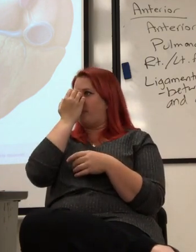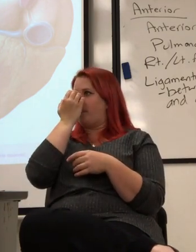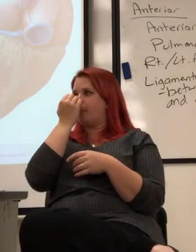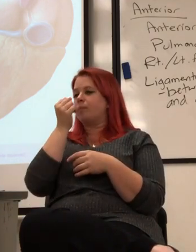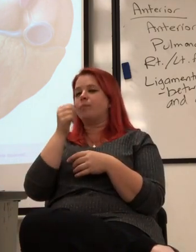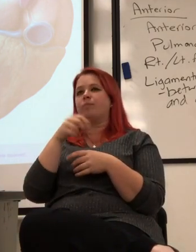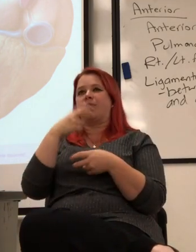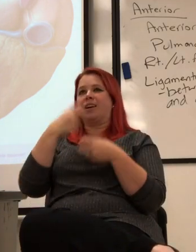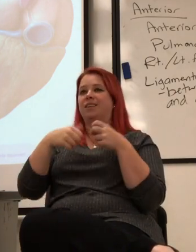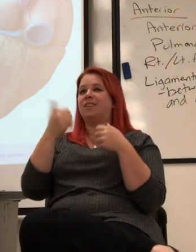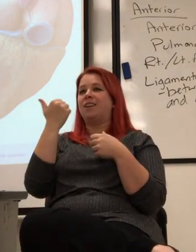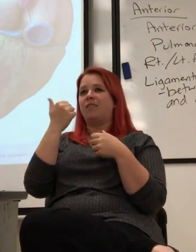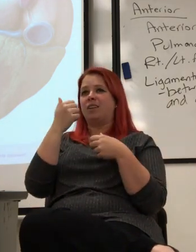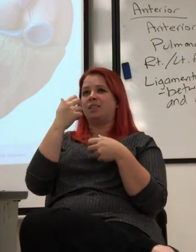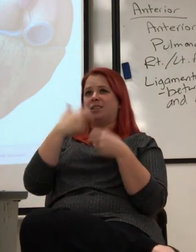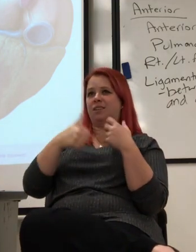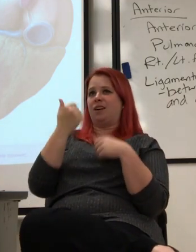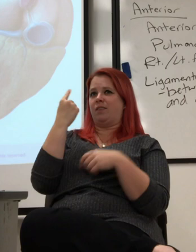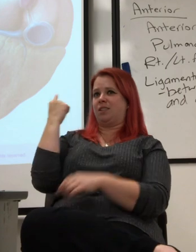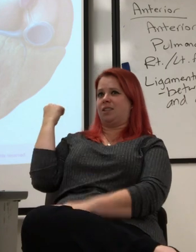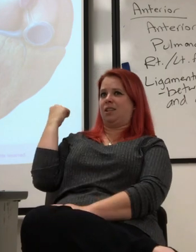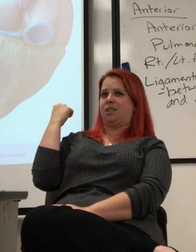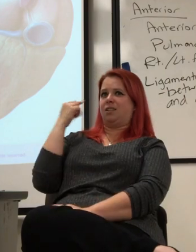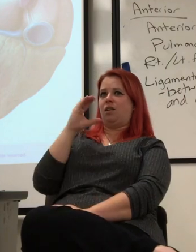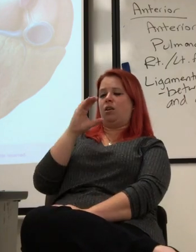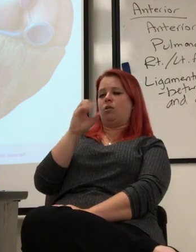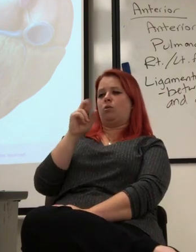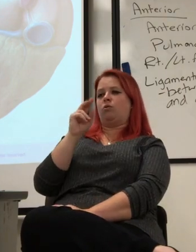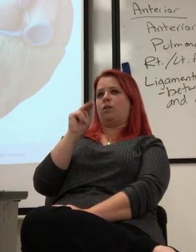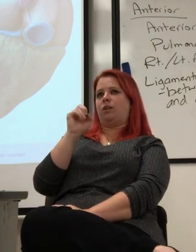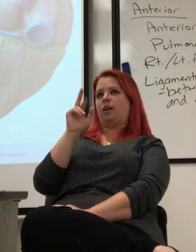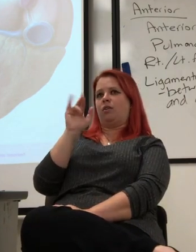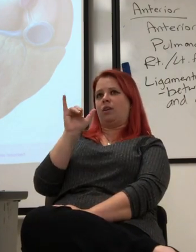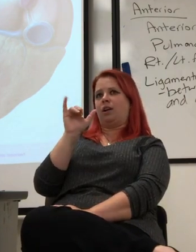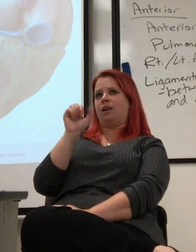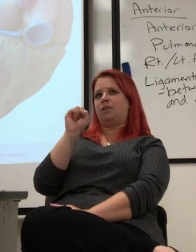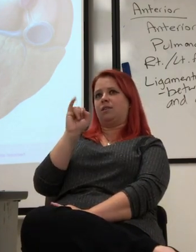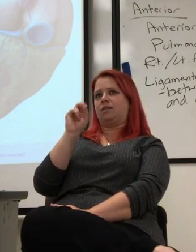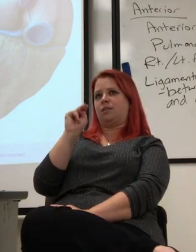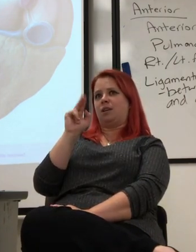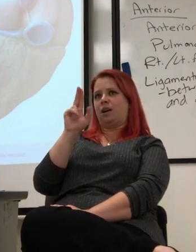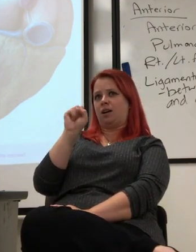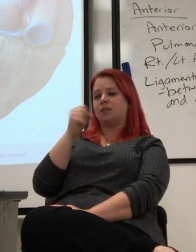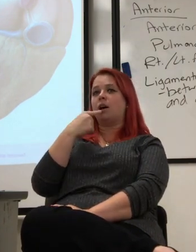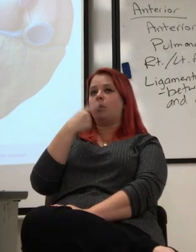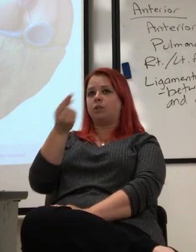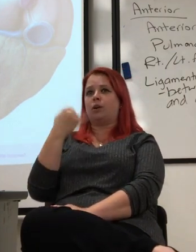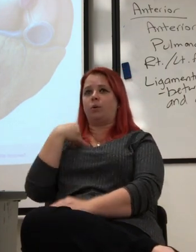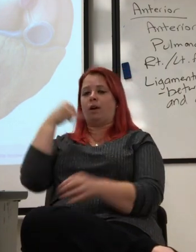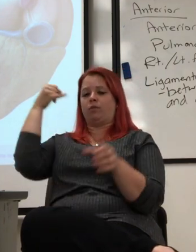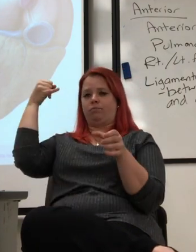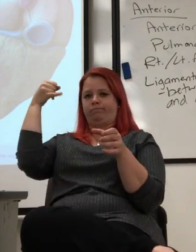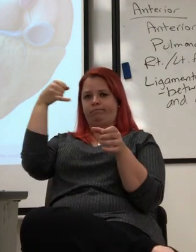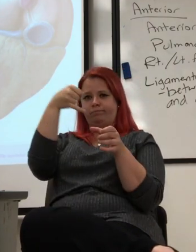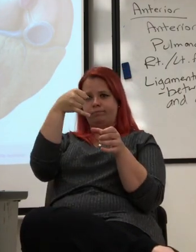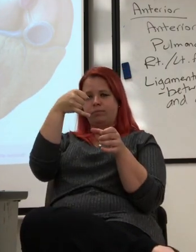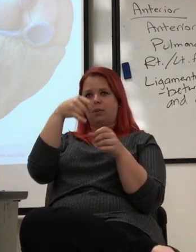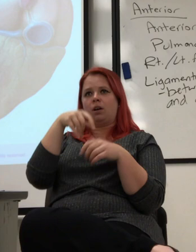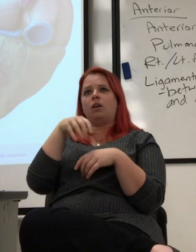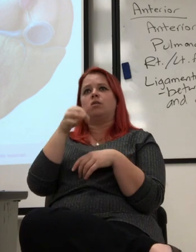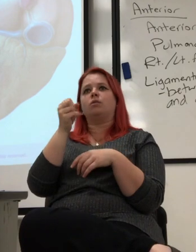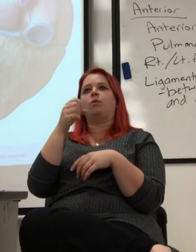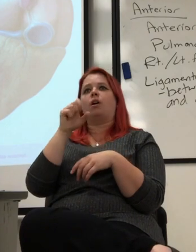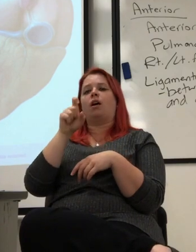The hardest one is this one, the coronary sinus. I'll tell you to put your probe in it. So you have to like have the